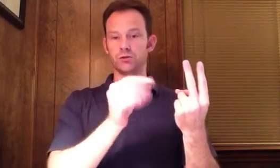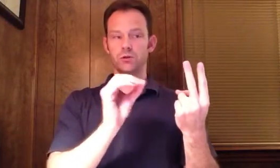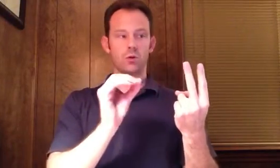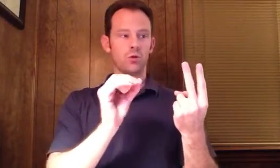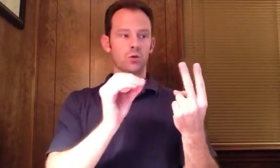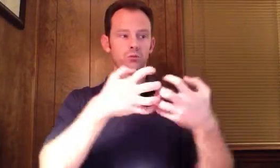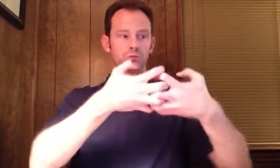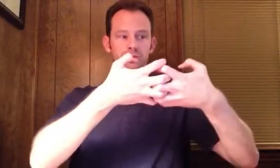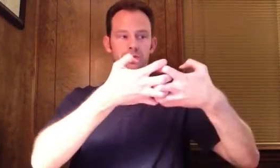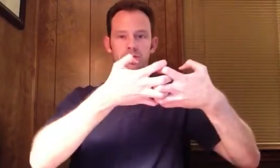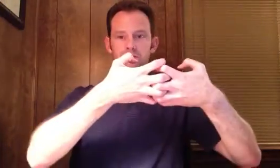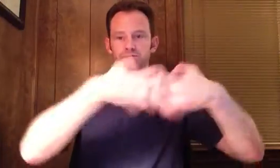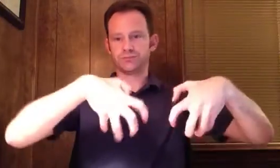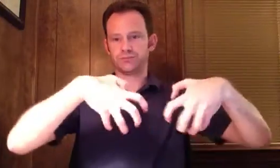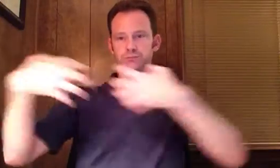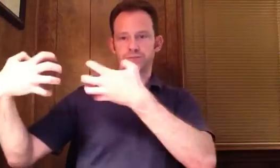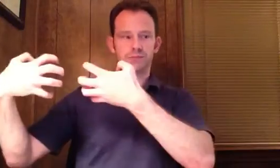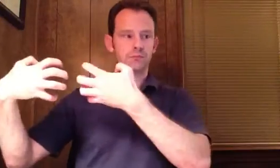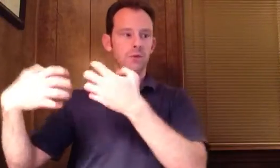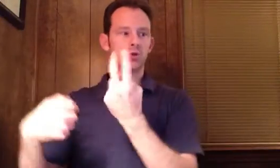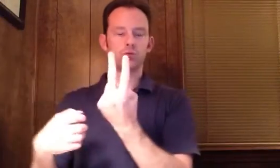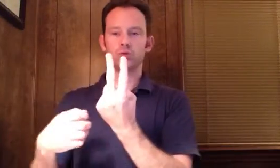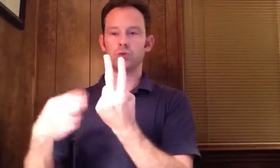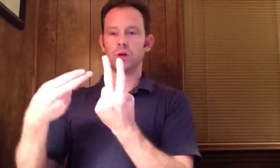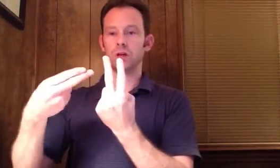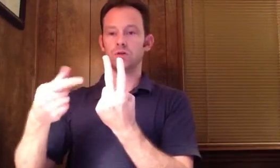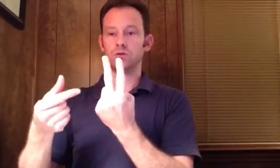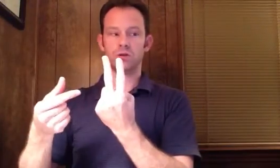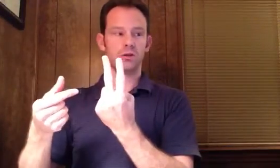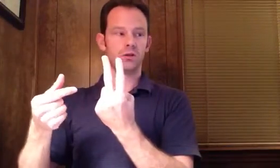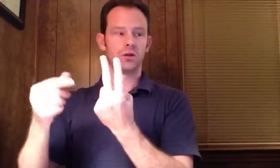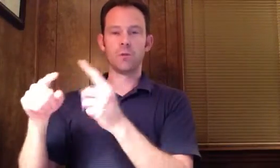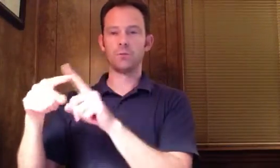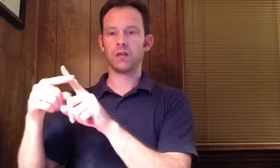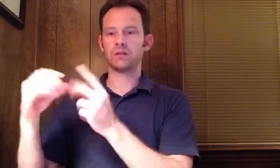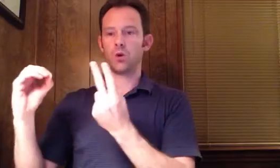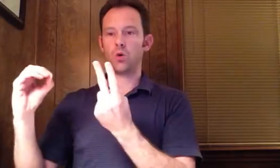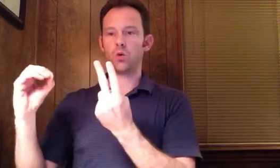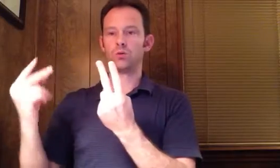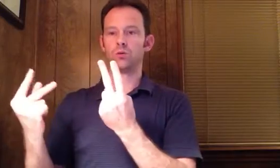nice shiny silver colored metal, and oxygen gas then is given off into the atmosphere.